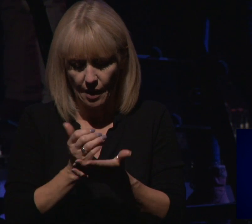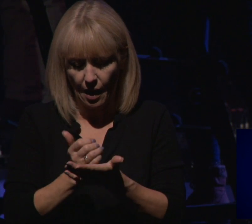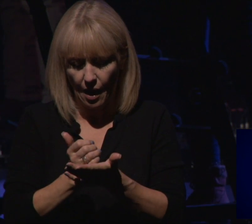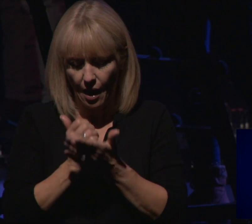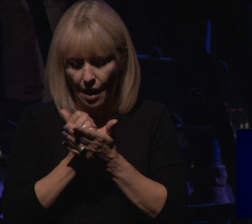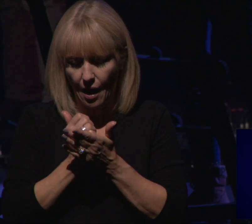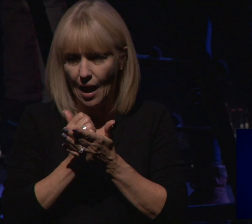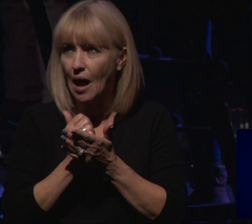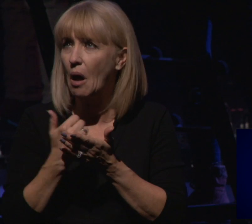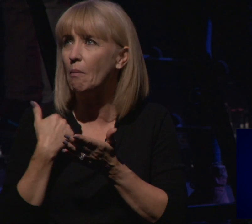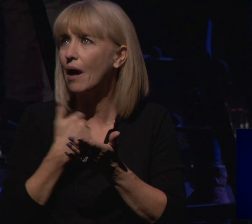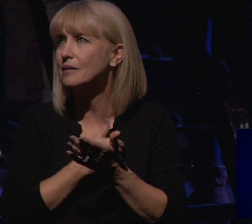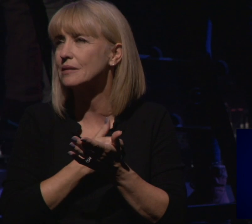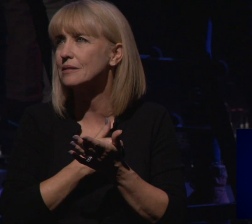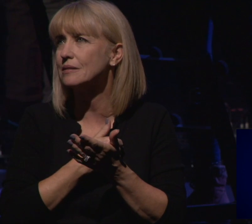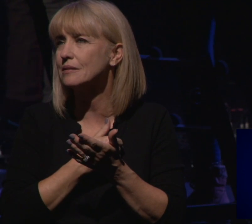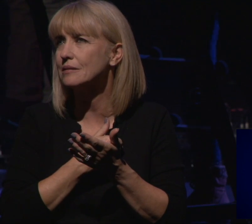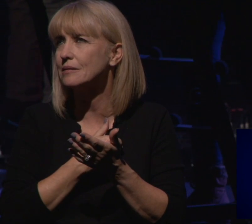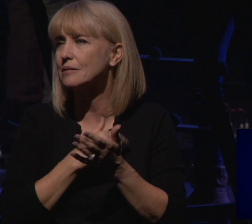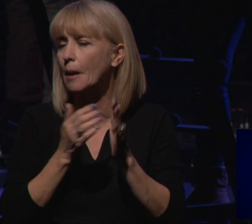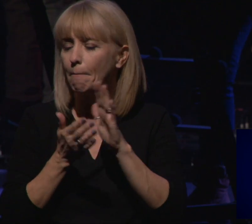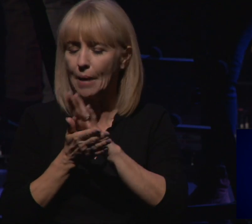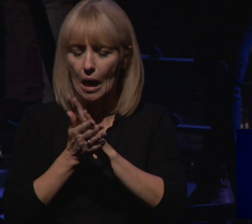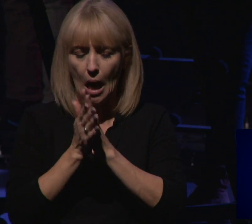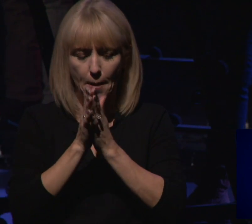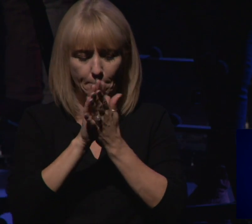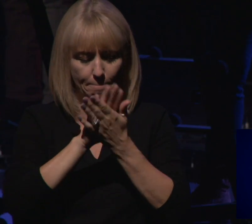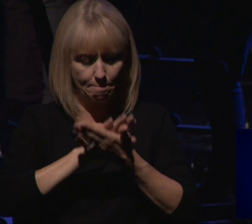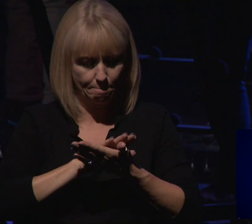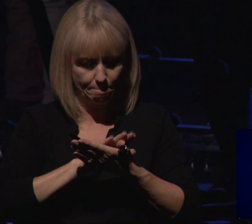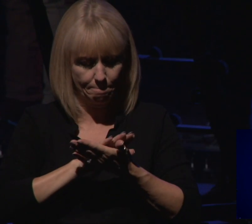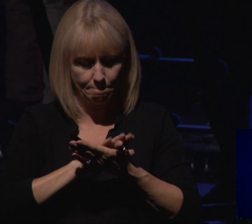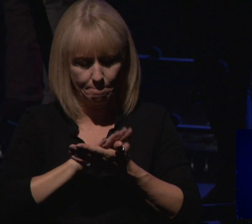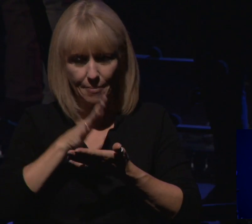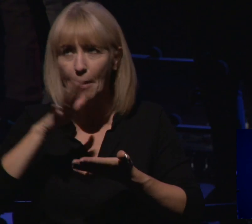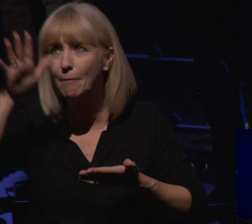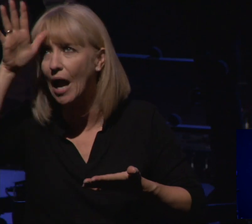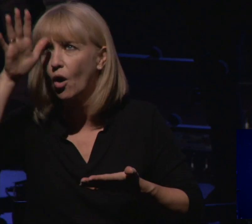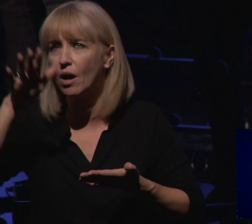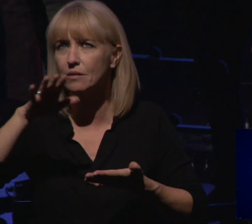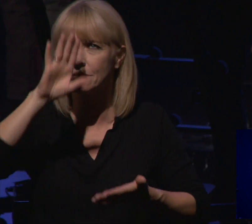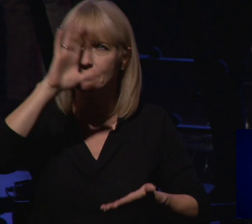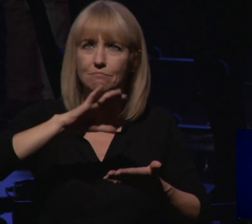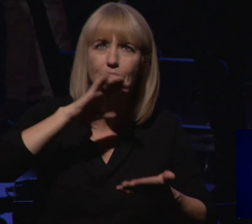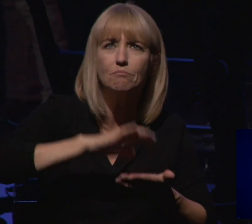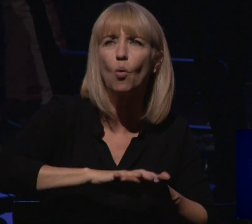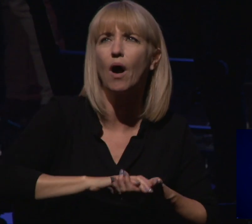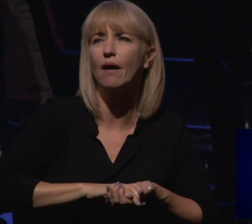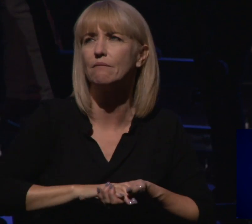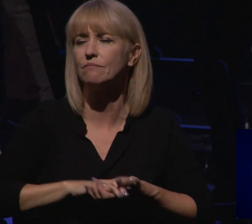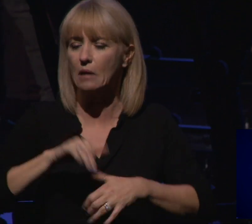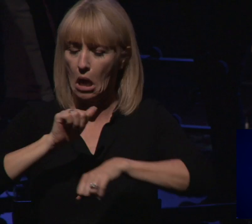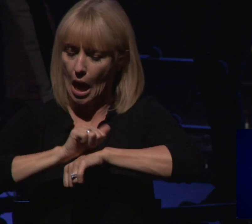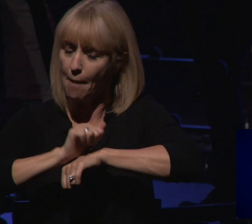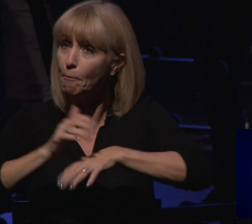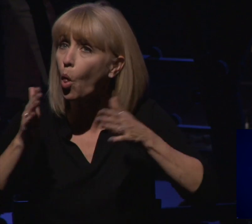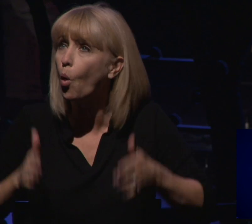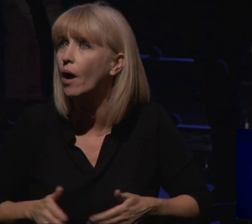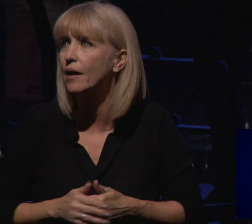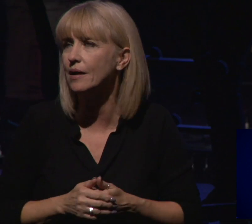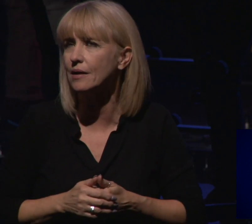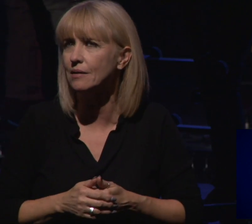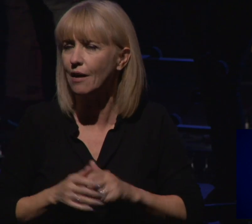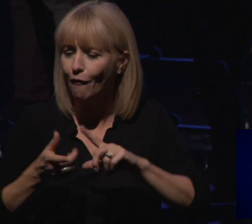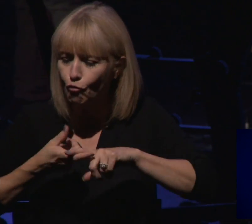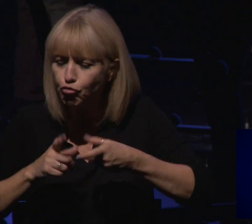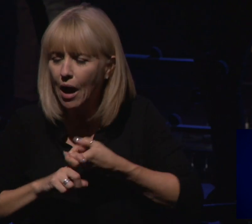And Father, help us to be the kind of spouse, a parent, a child, a friend, an